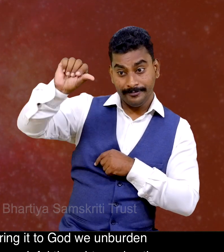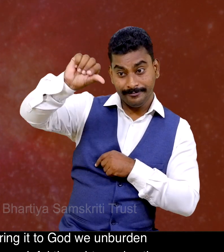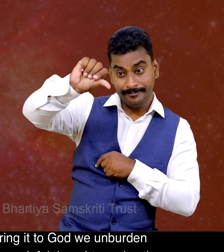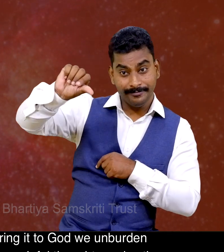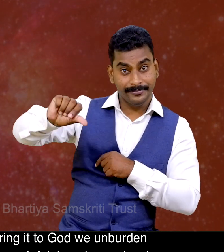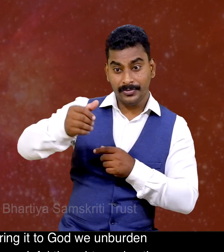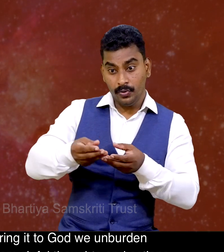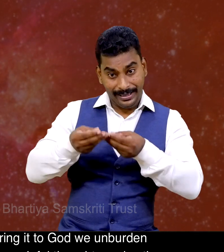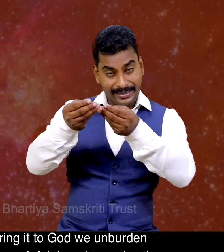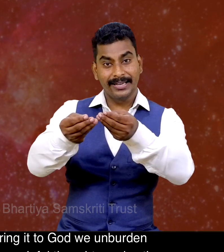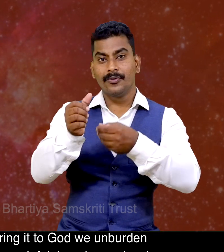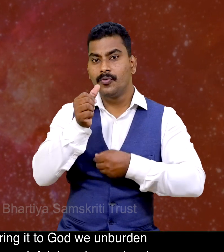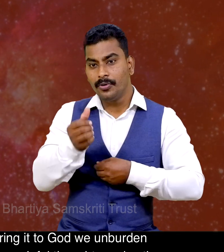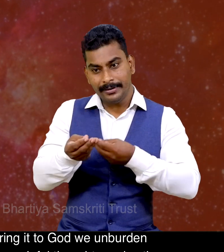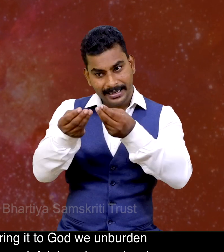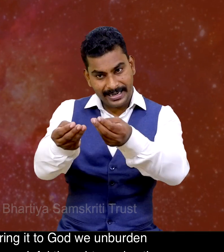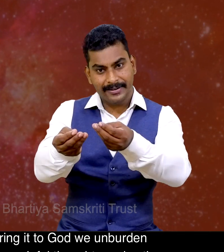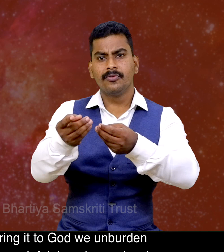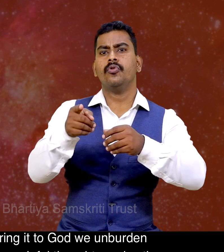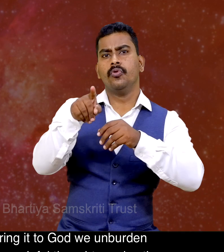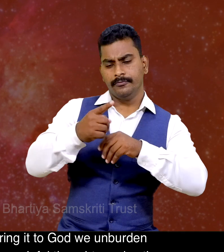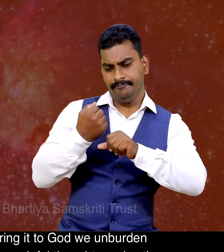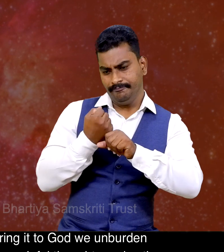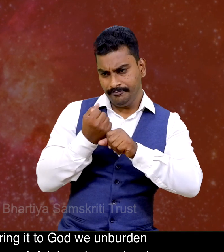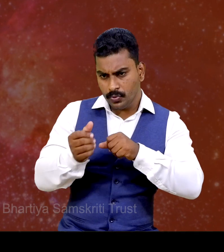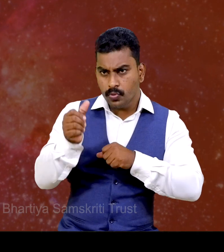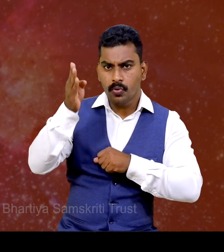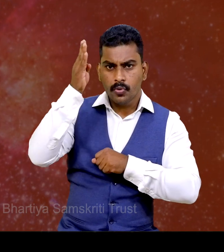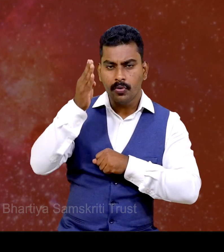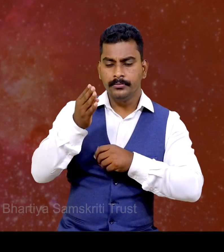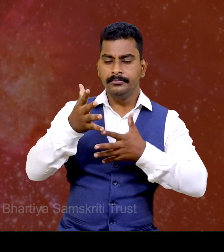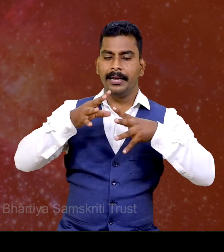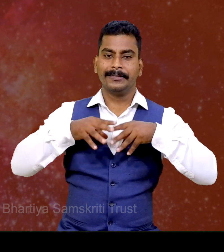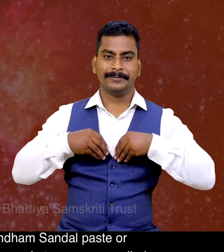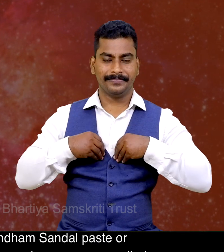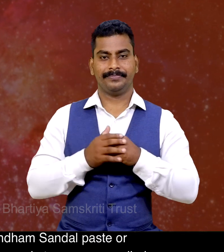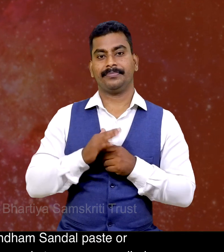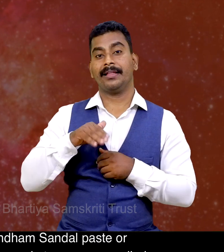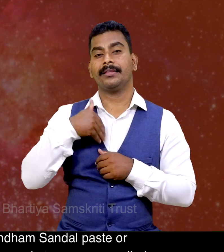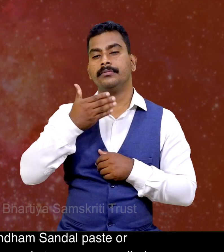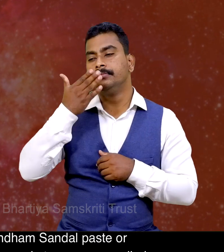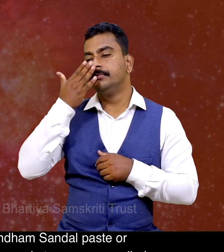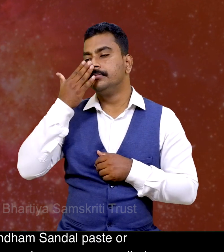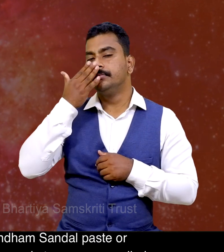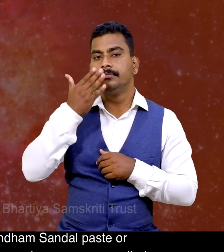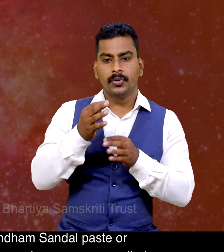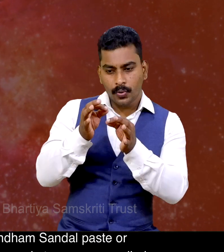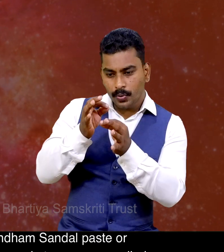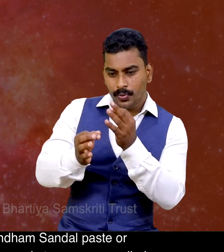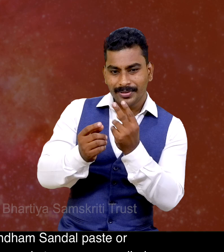unburden ourselves from sinful thoughts and actions. Gandham, sandal paste, or